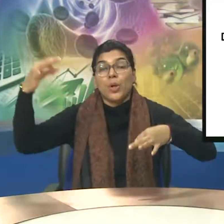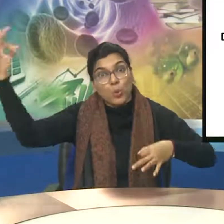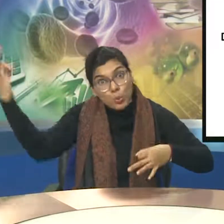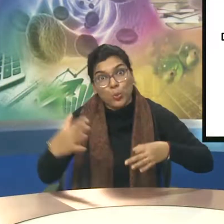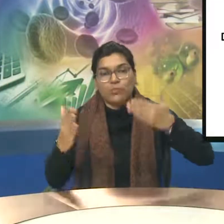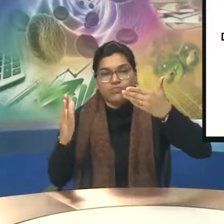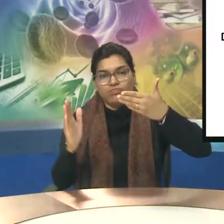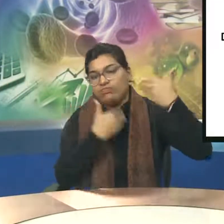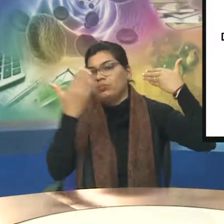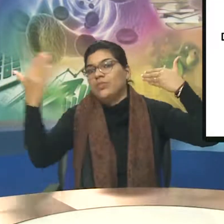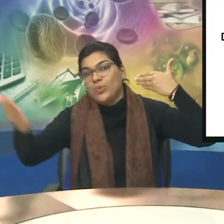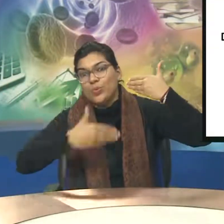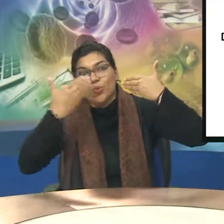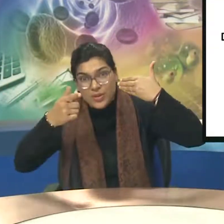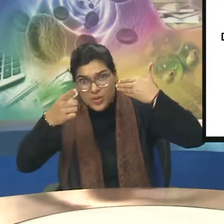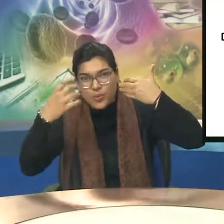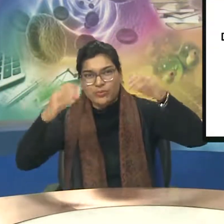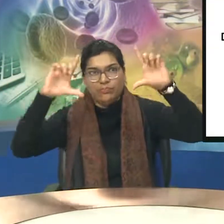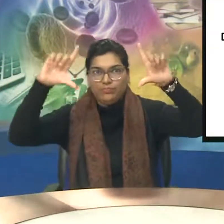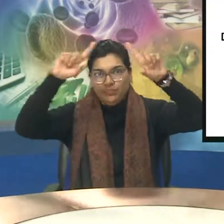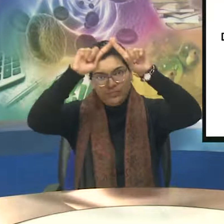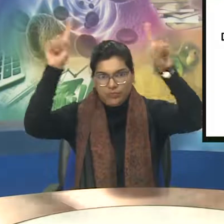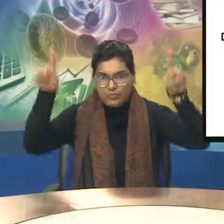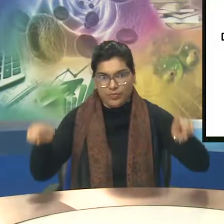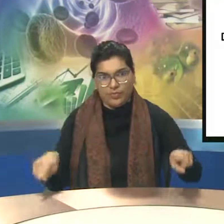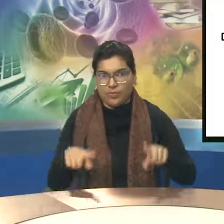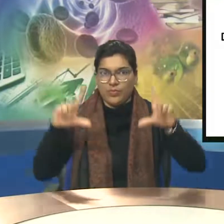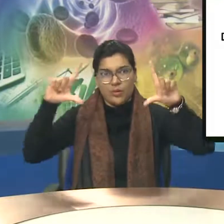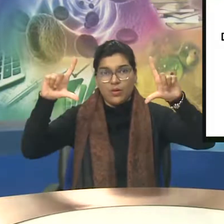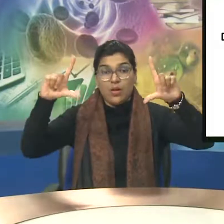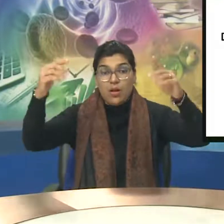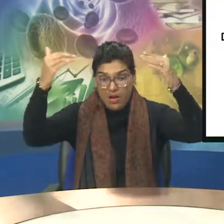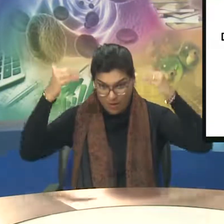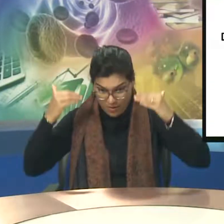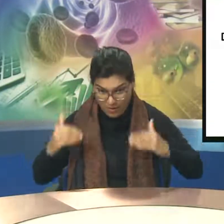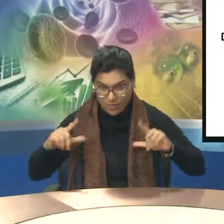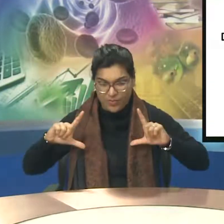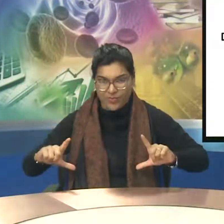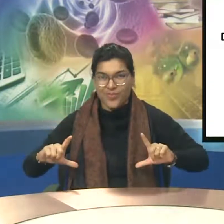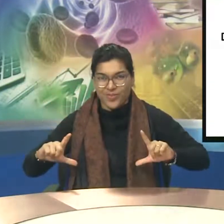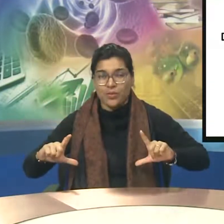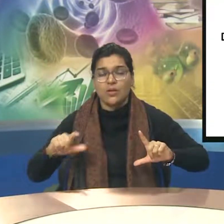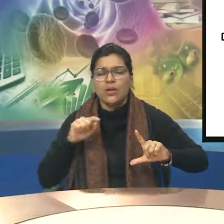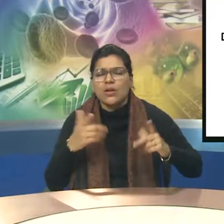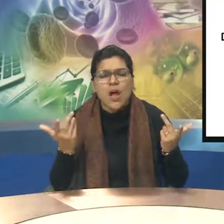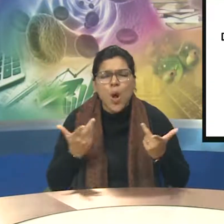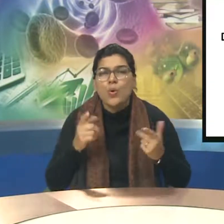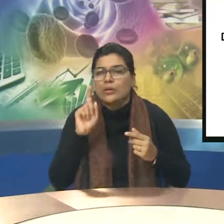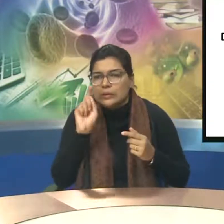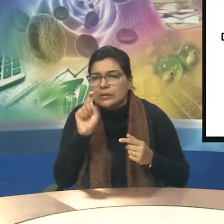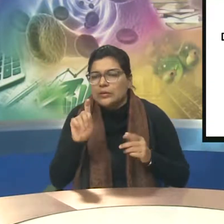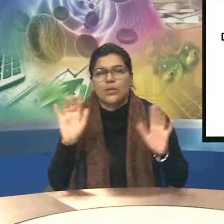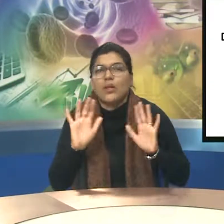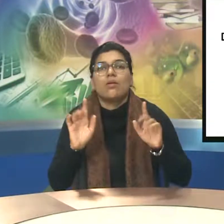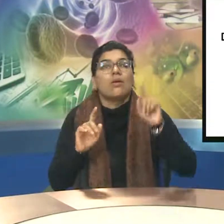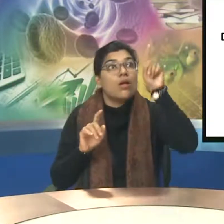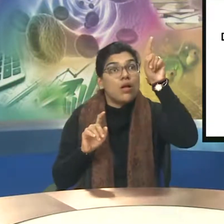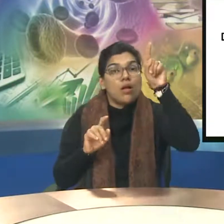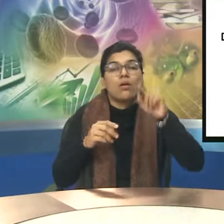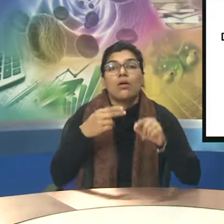When you want a new page, you can click on the enter, and by